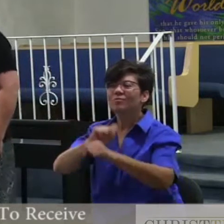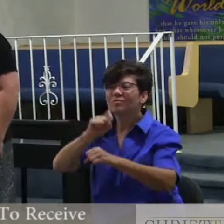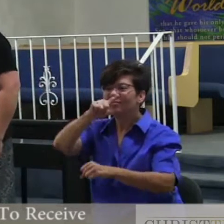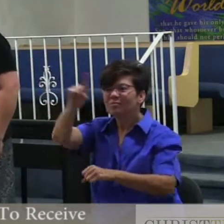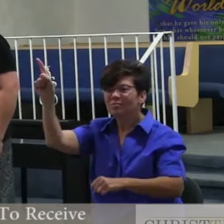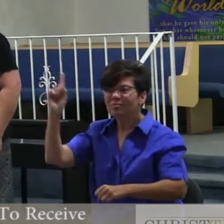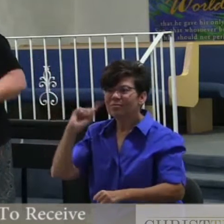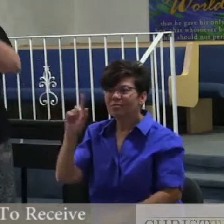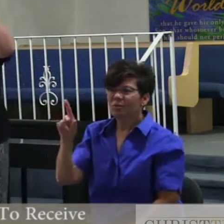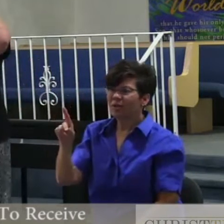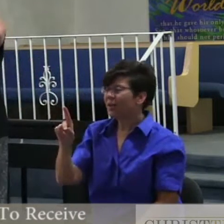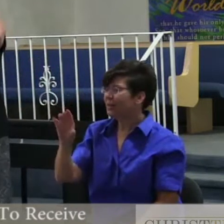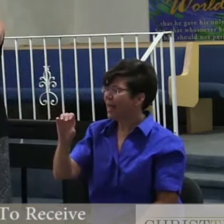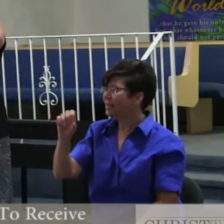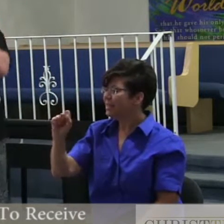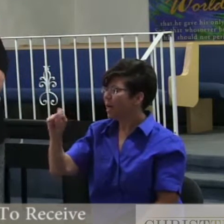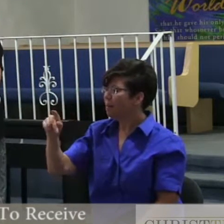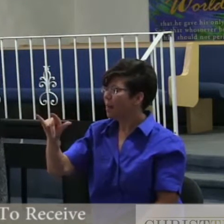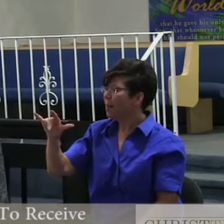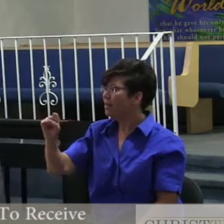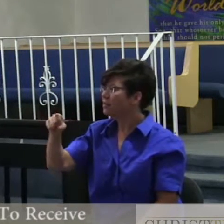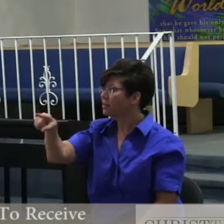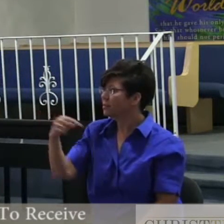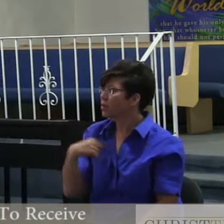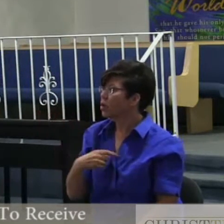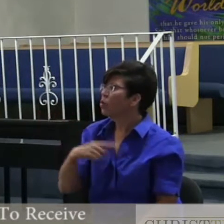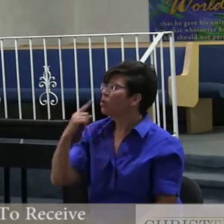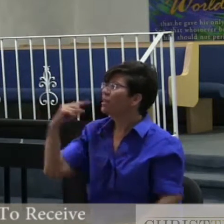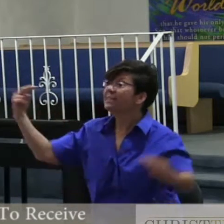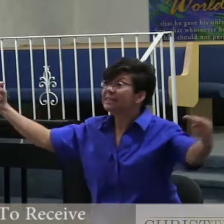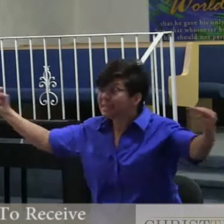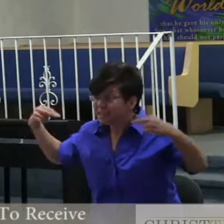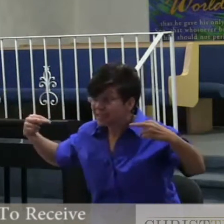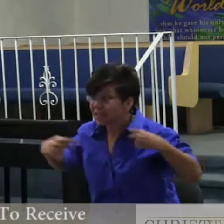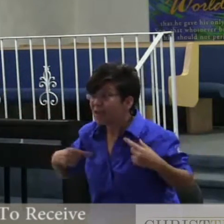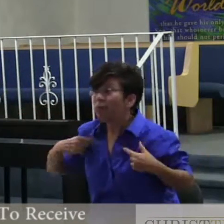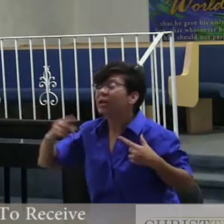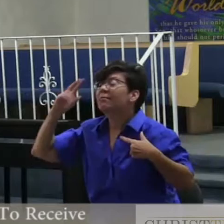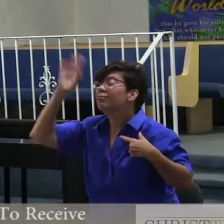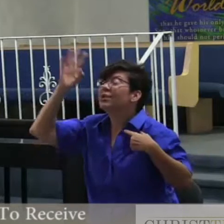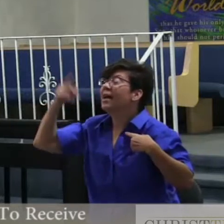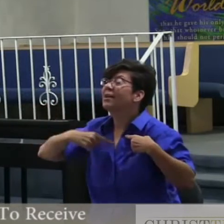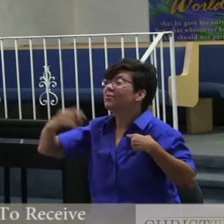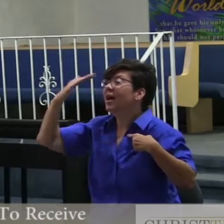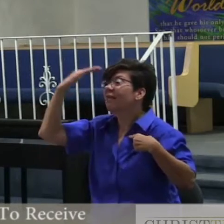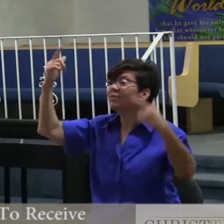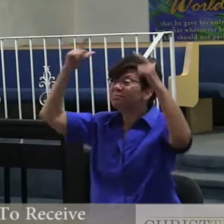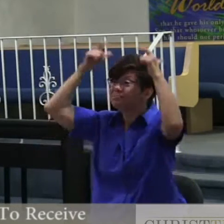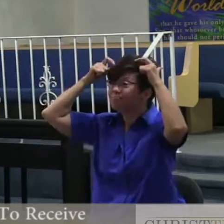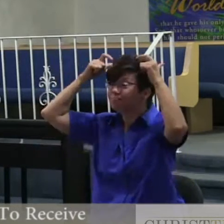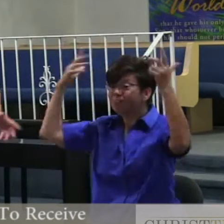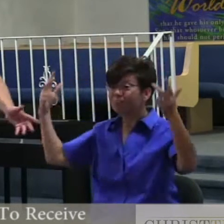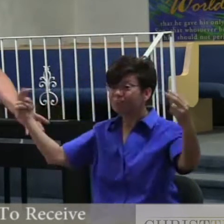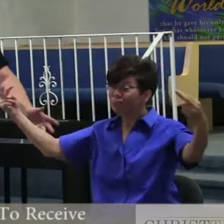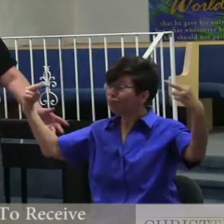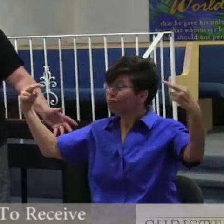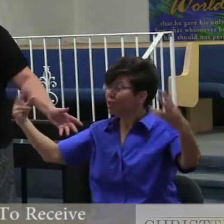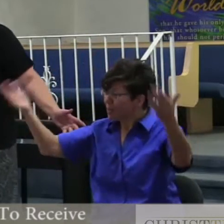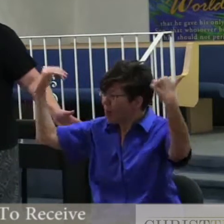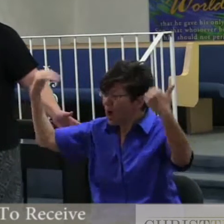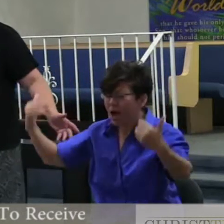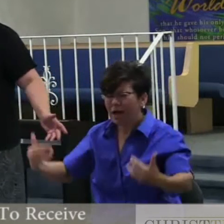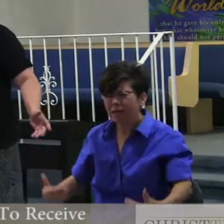Miss Cassopolis. They wear the crown. We can pretend that we have one of those on our head. Come